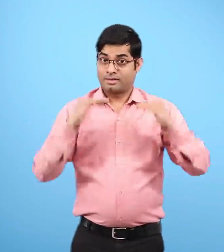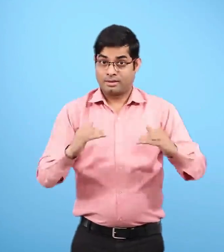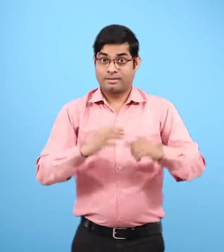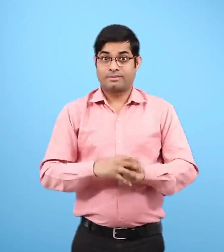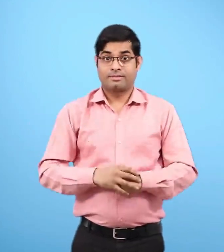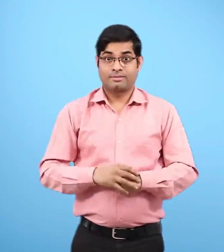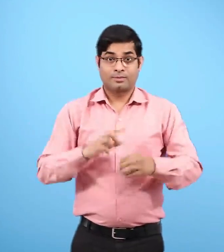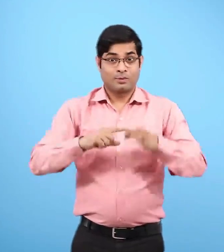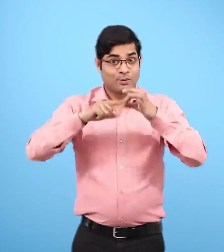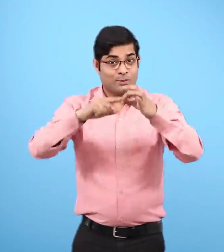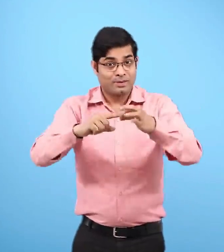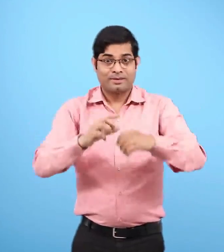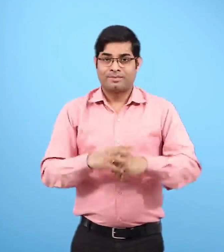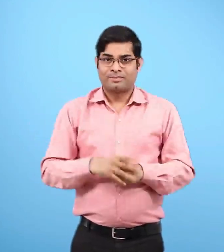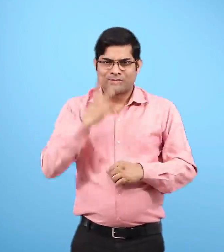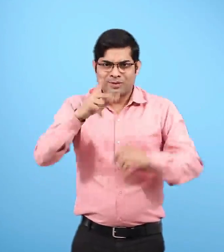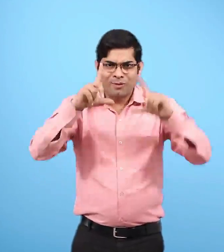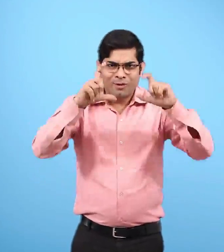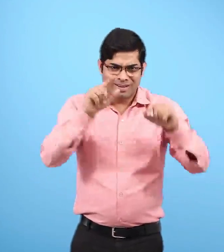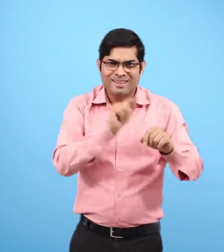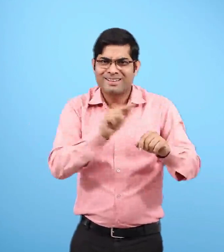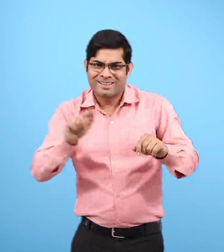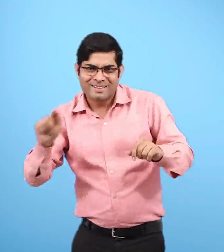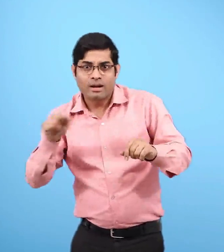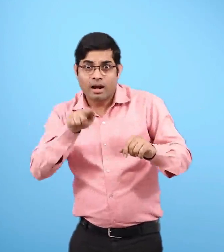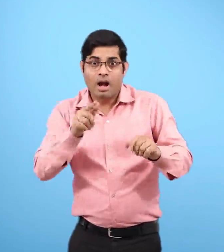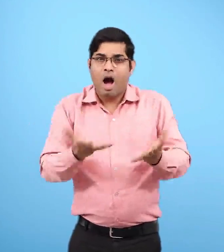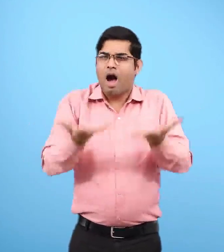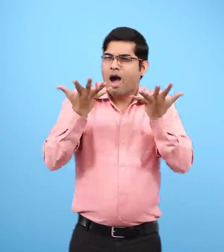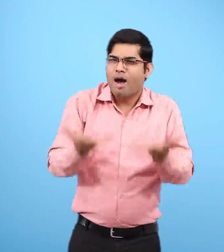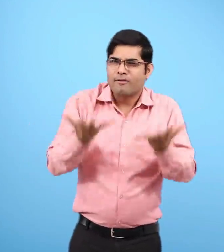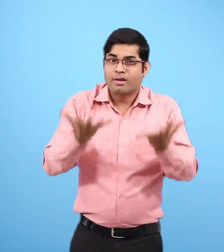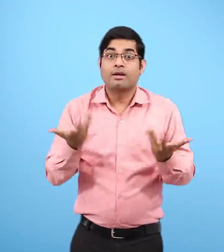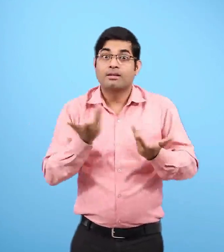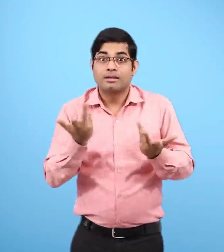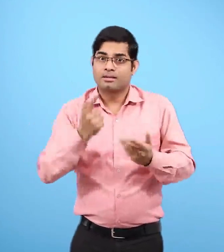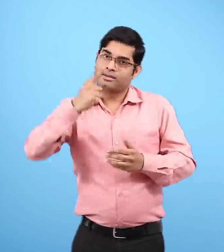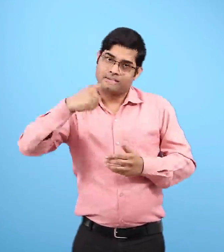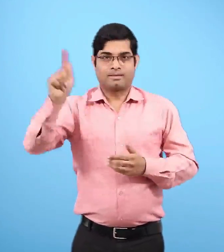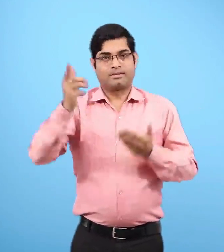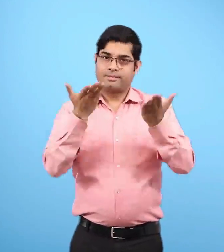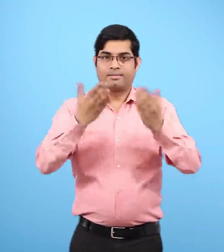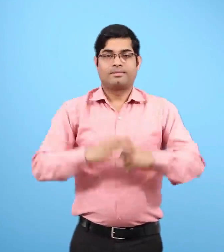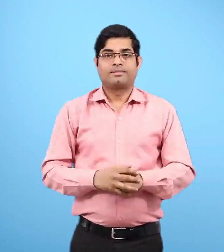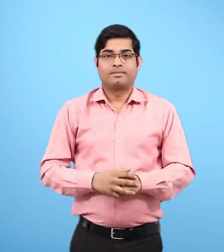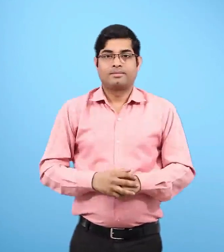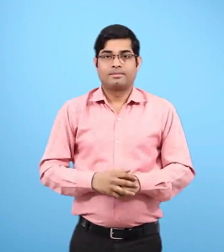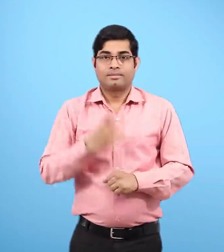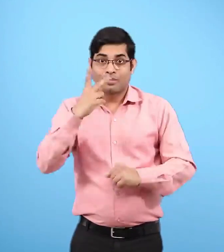Part 4 question. Tick and identify the heaviest. Part